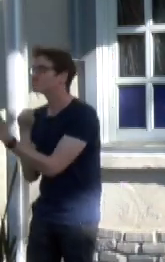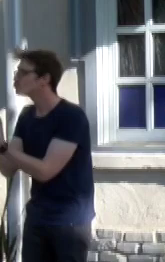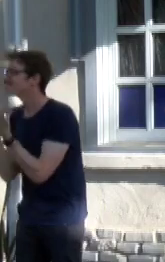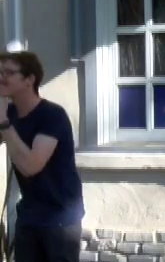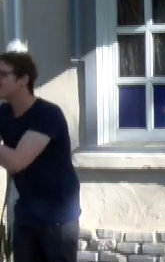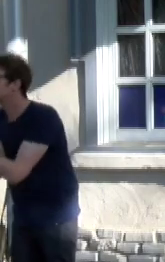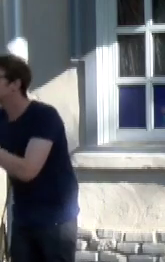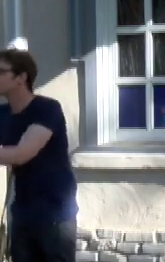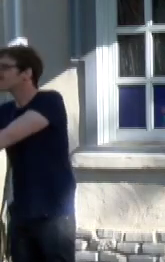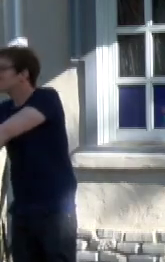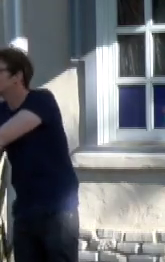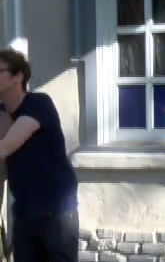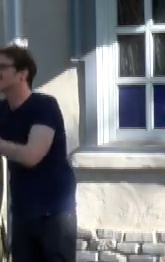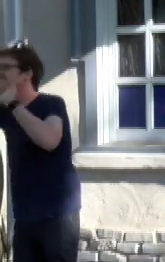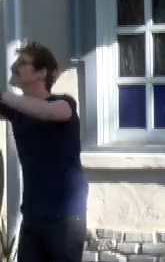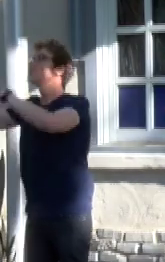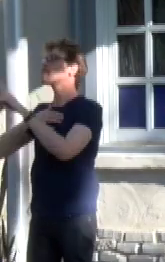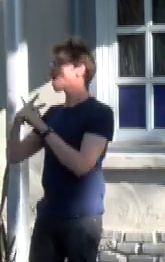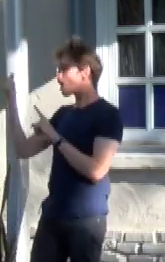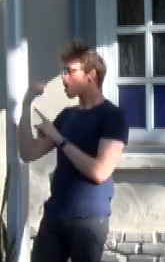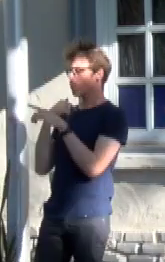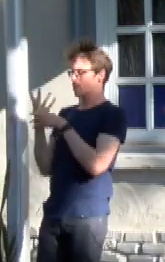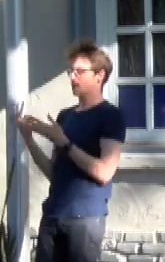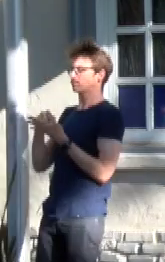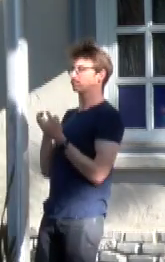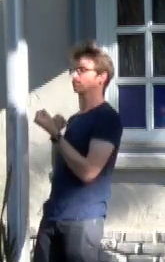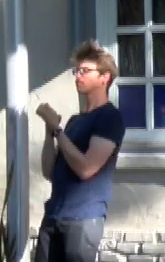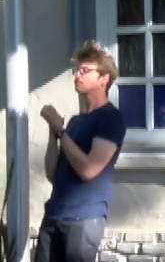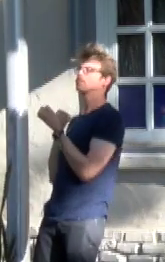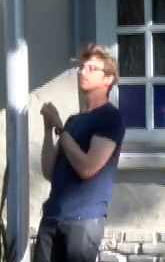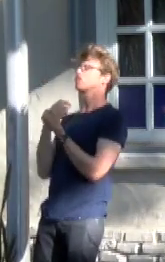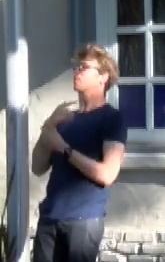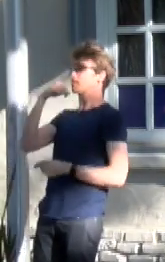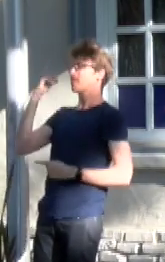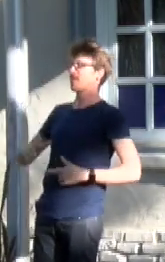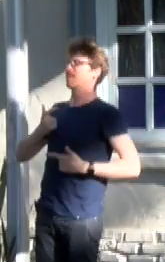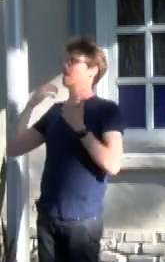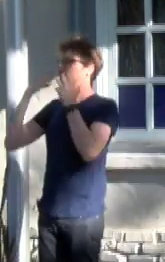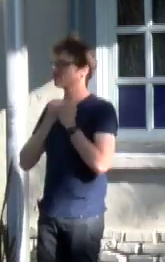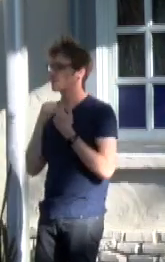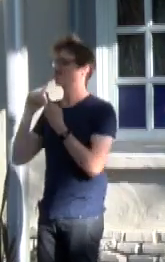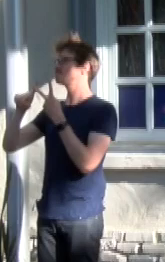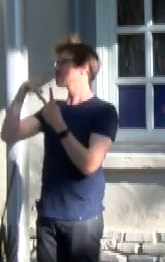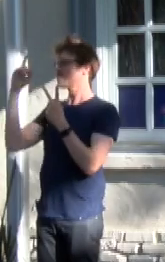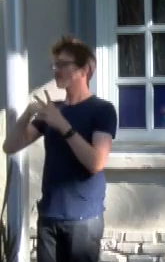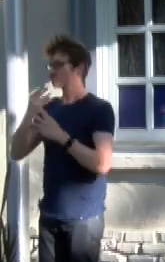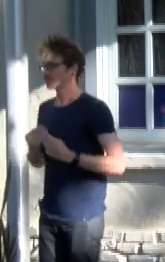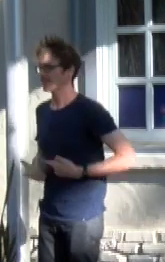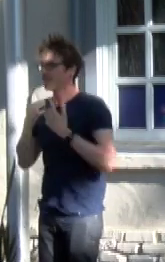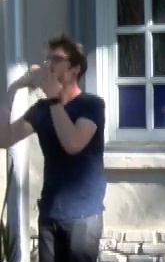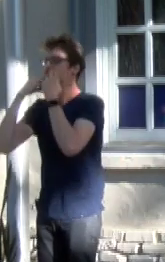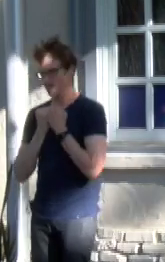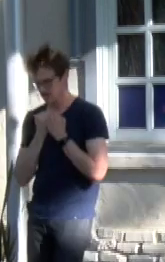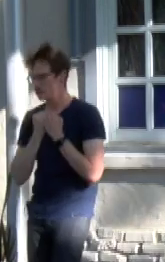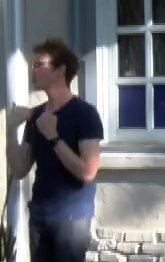still growing. We stand with Black Lives Matter. We stand with Black Trans Lives Matter. We are here for